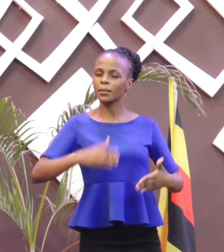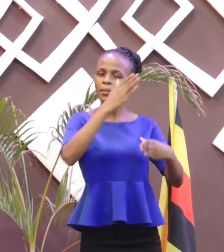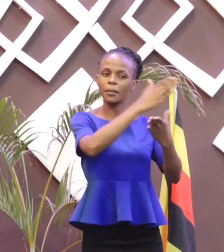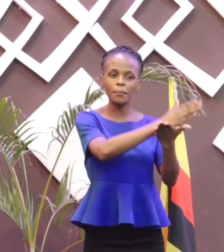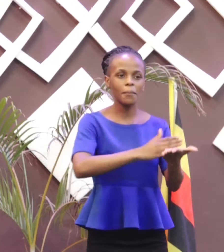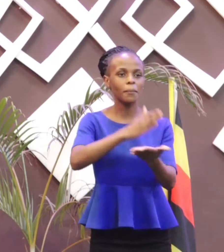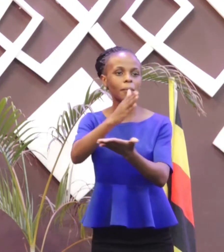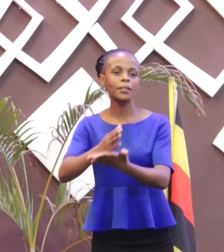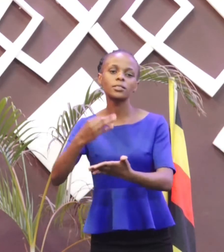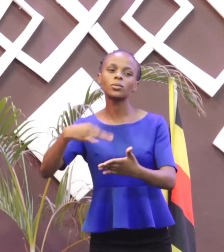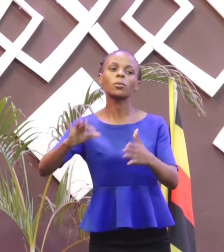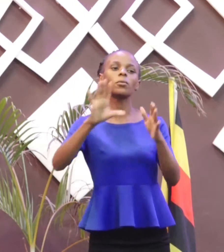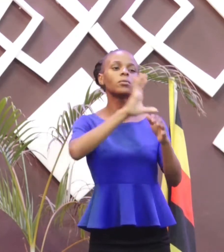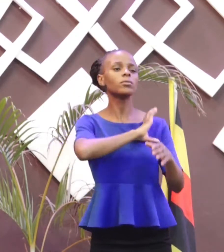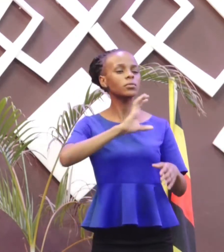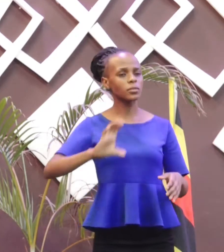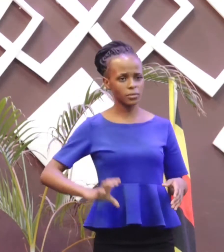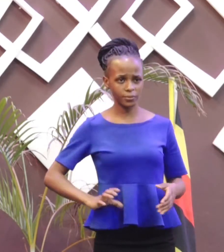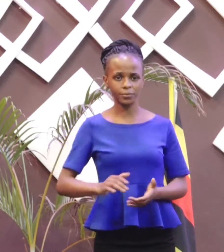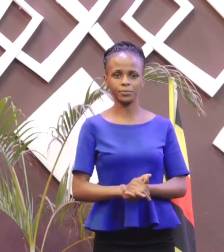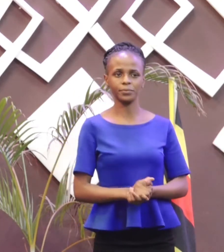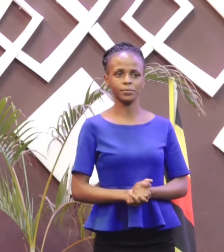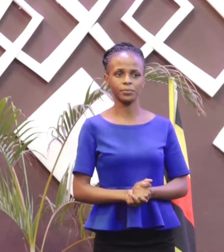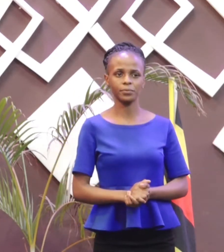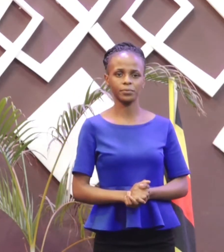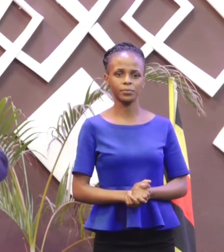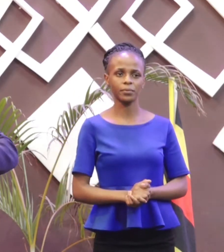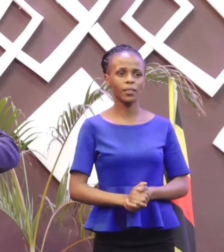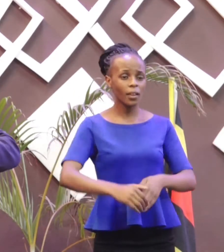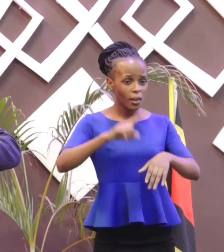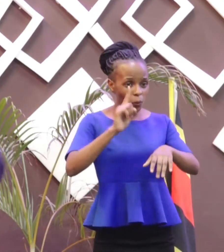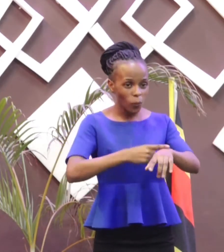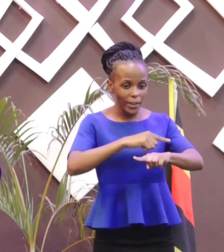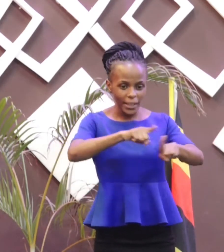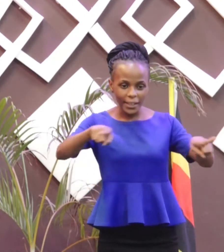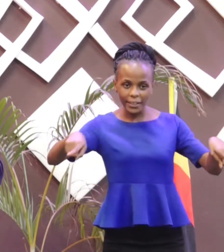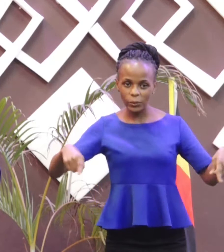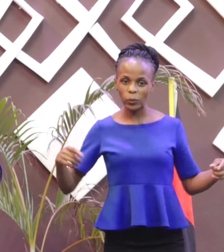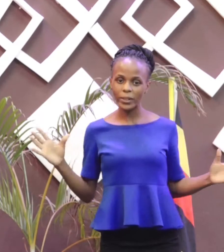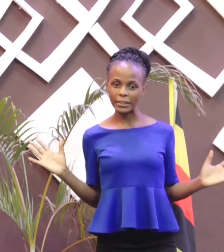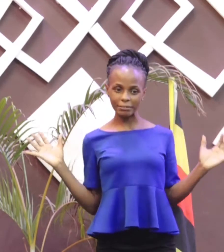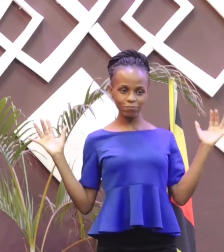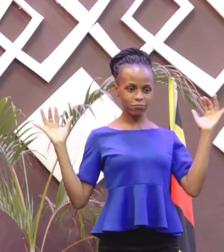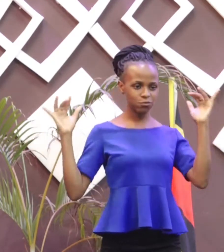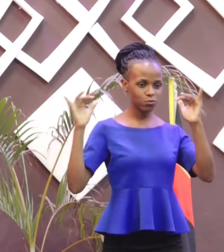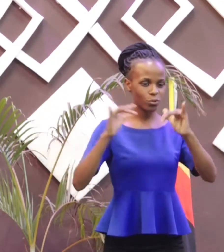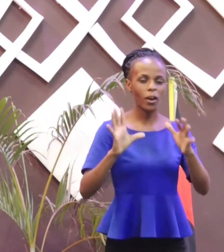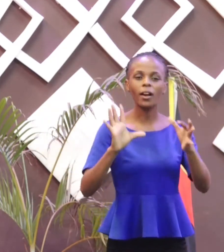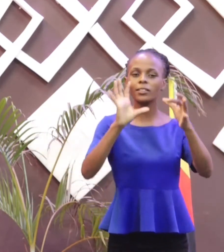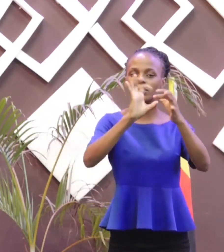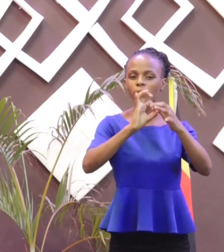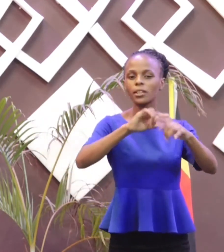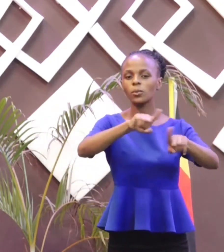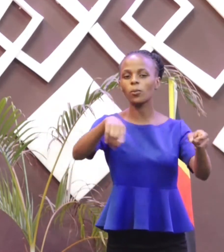Nze nawe tuli bitundutundu bya njawulo ku mubiri gwa Kristo. When we come together, we form what we call the body of